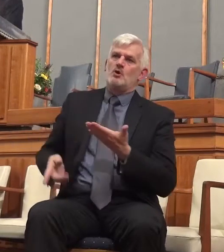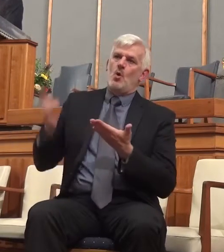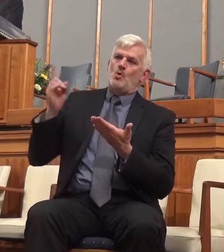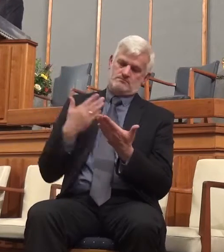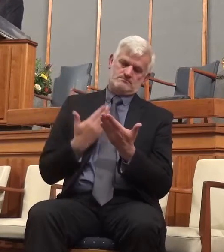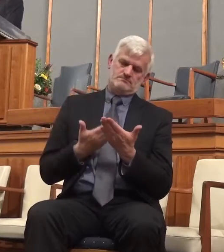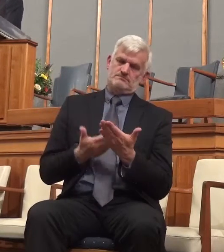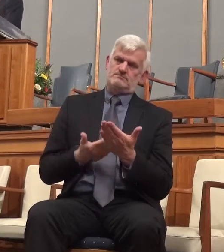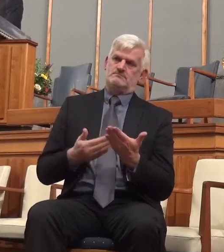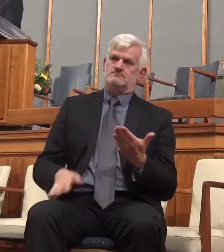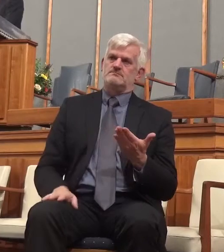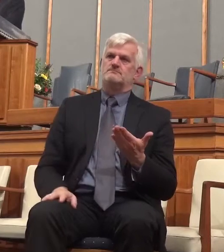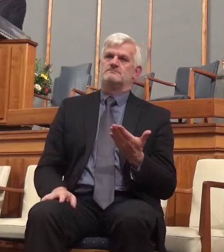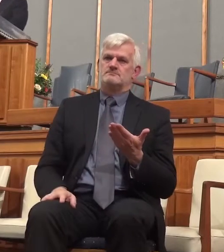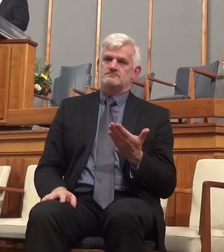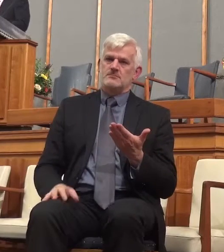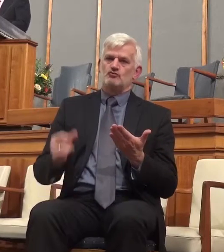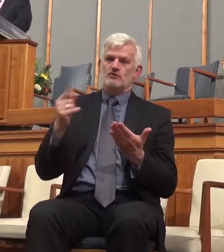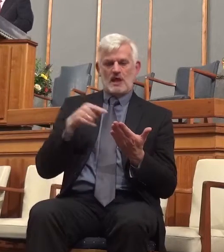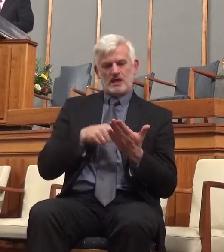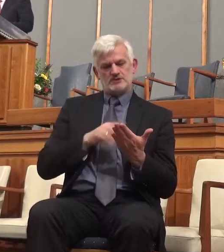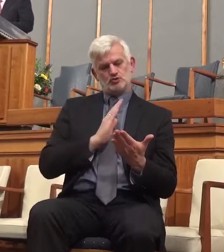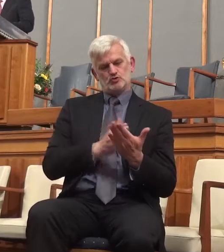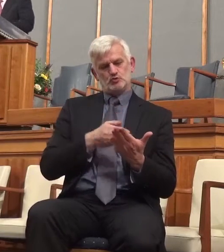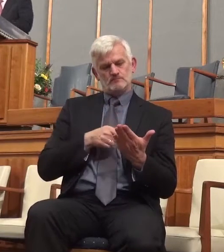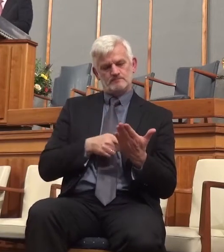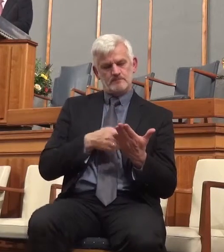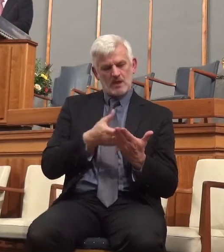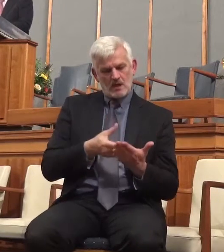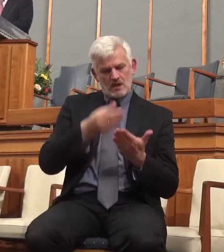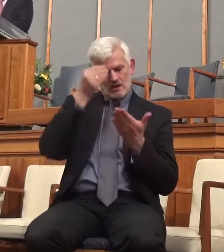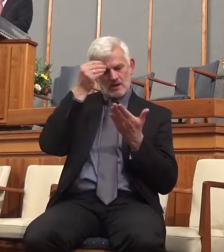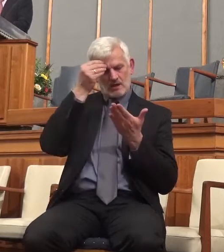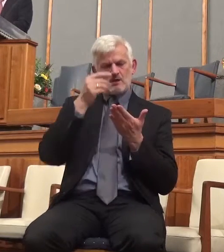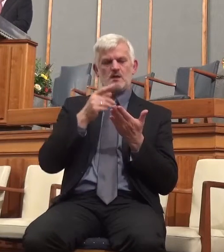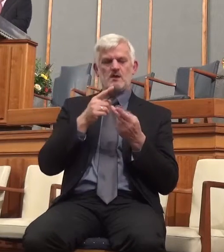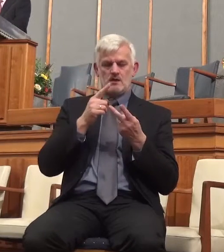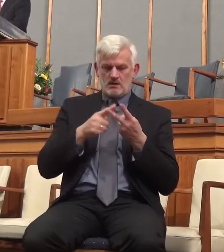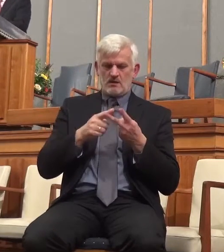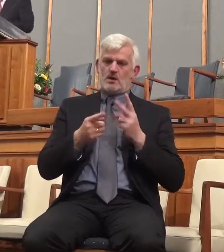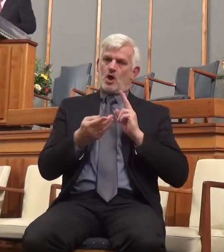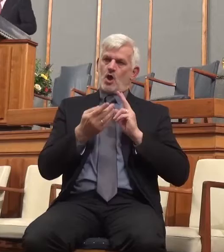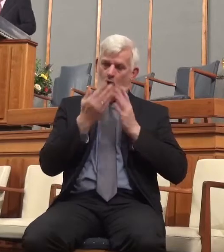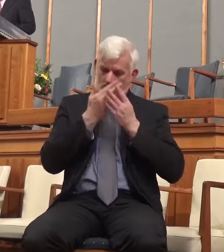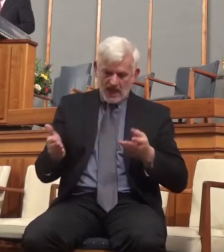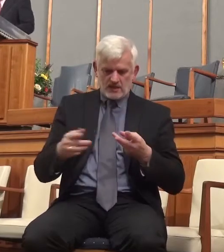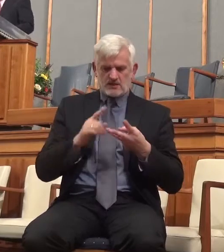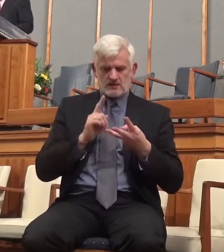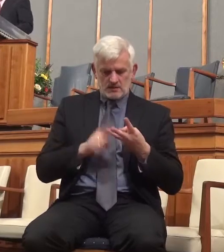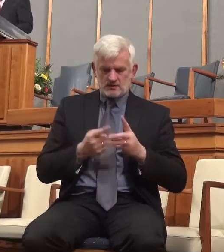Recognizing its authenticity, listening, obeying, responding to it, and then receiving